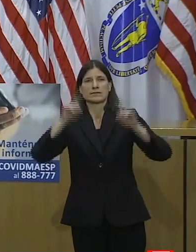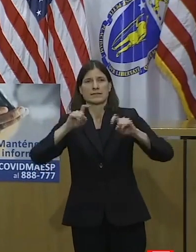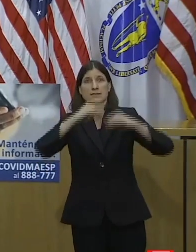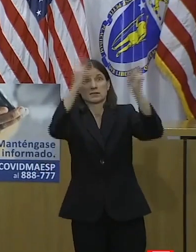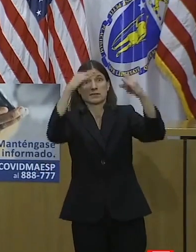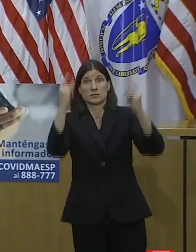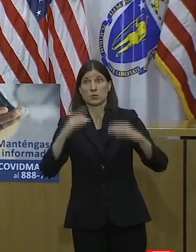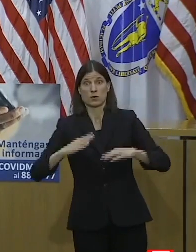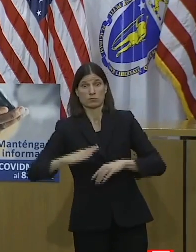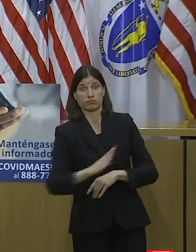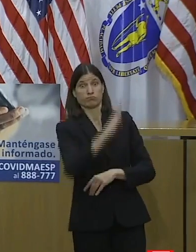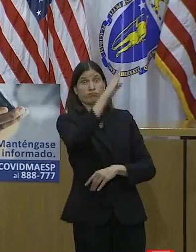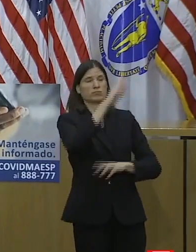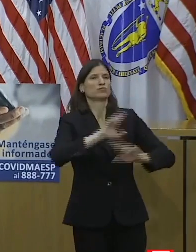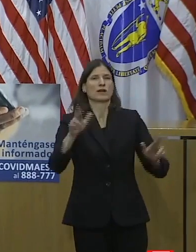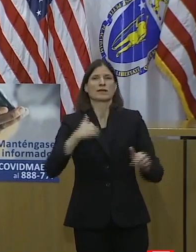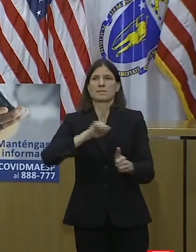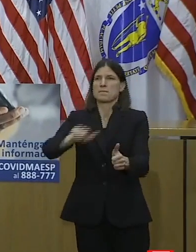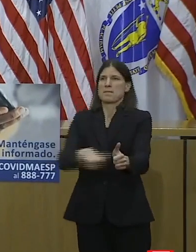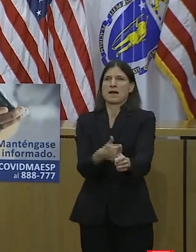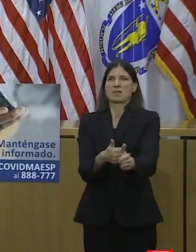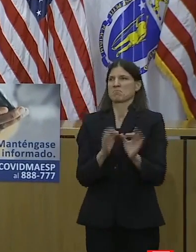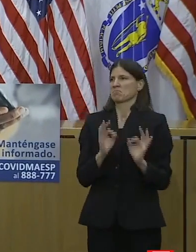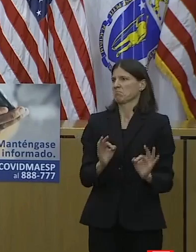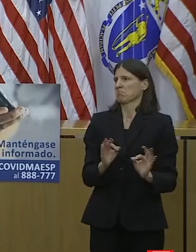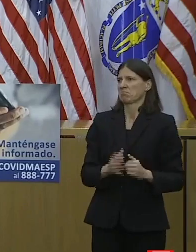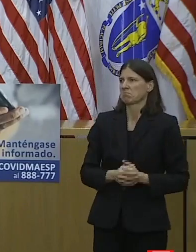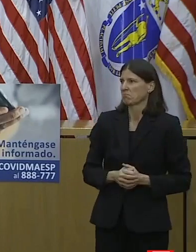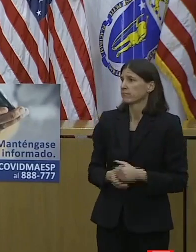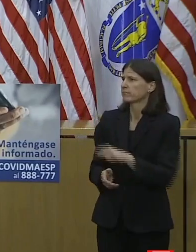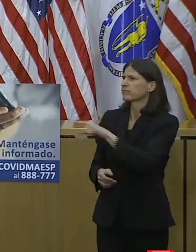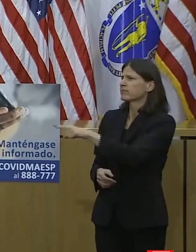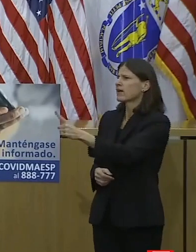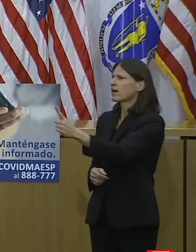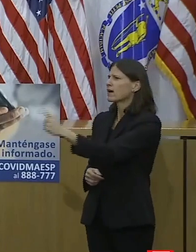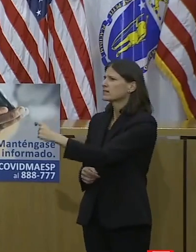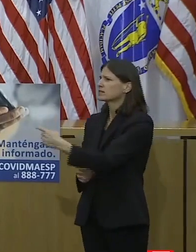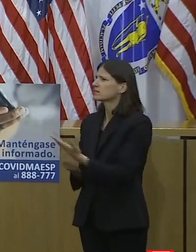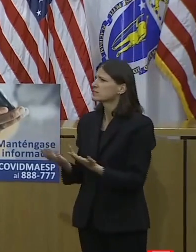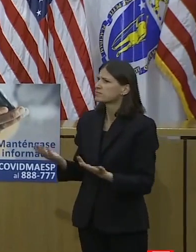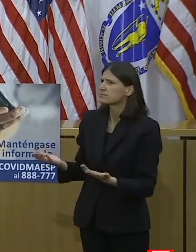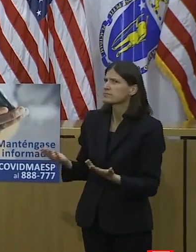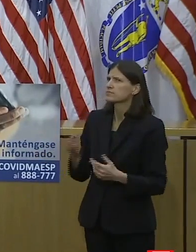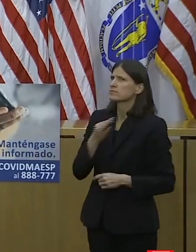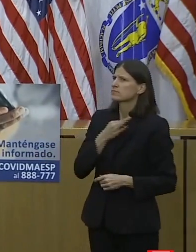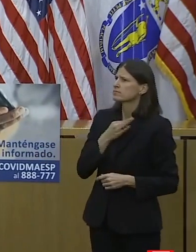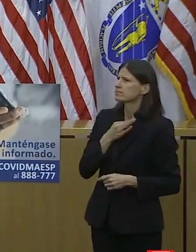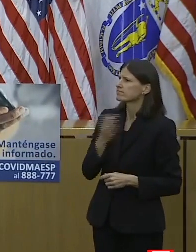shipment, exactly what was in it? Was there any difficulty in retrieving it? And also, when do you expect the FEMA